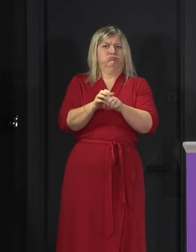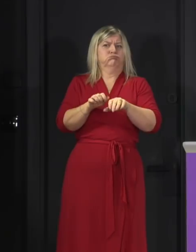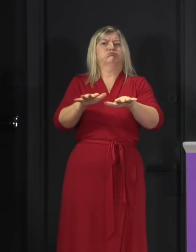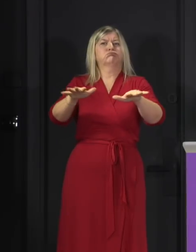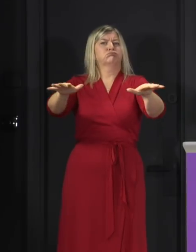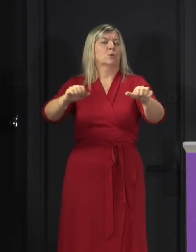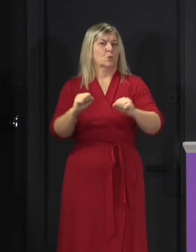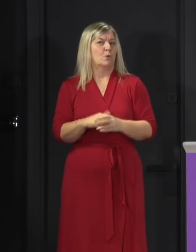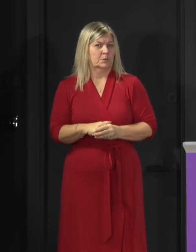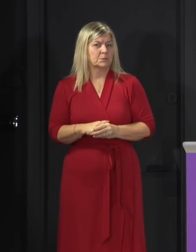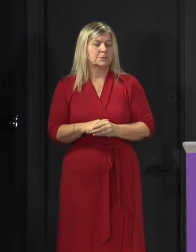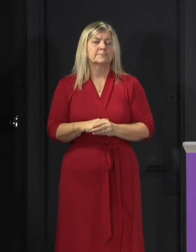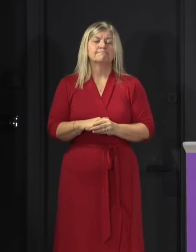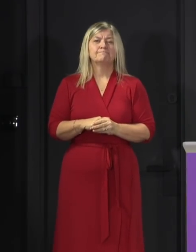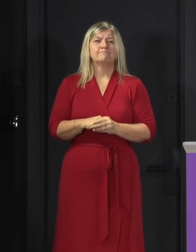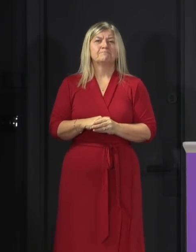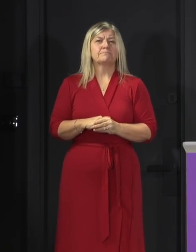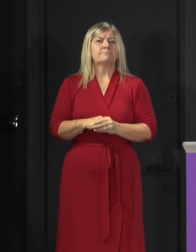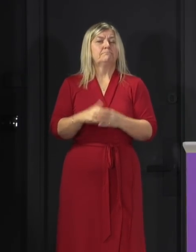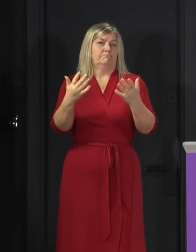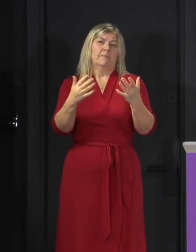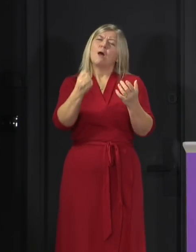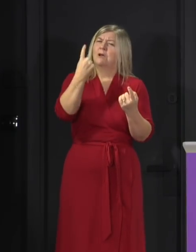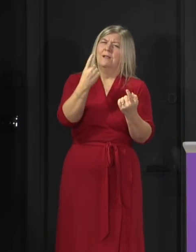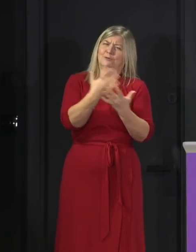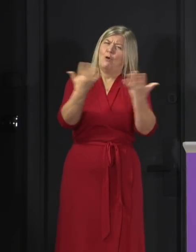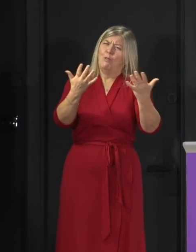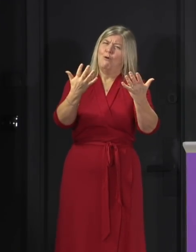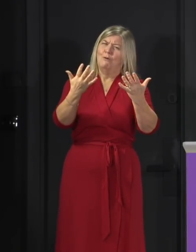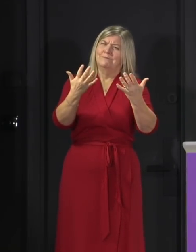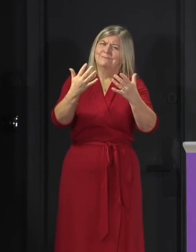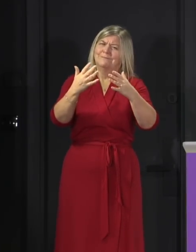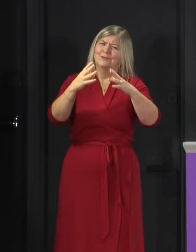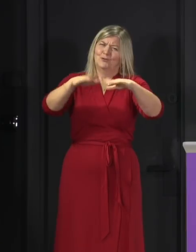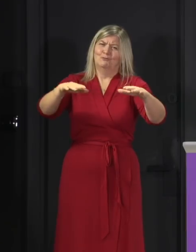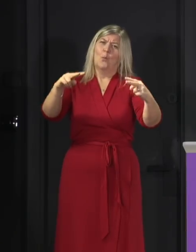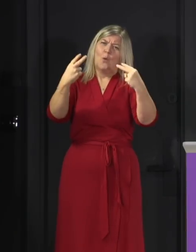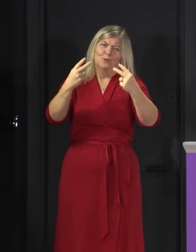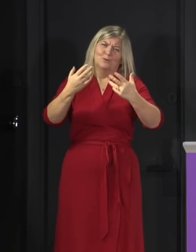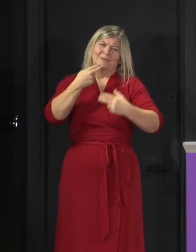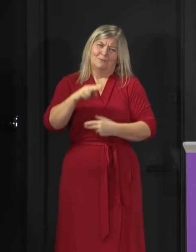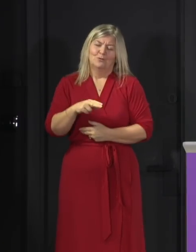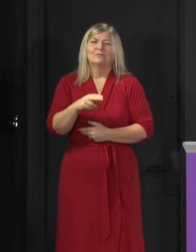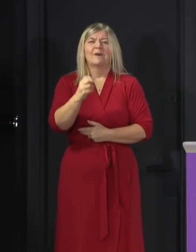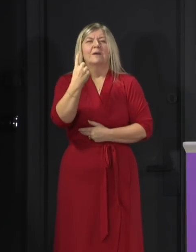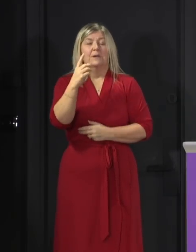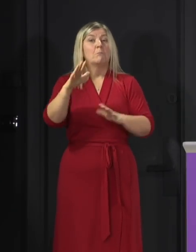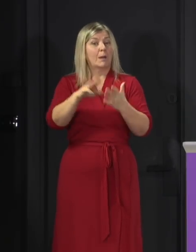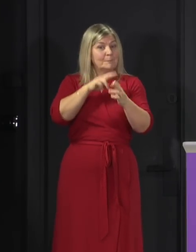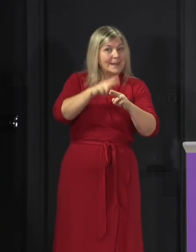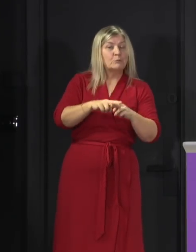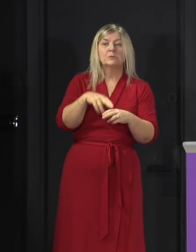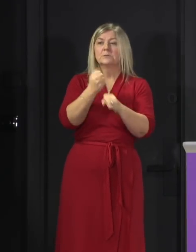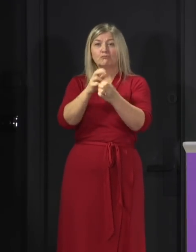periods. I realise that there won't be many, if any, secondary school students watching this right now, but if any parents or